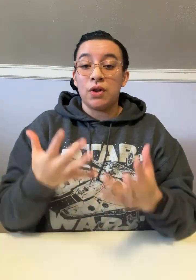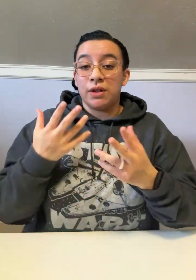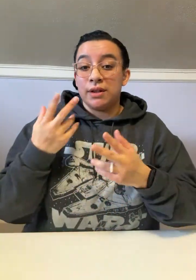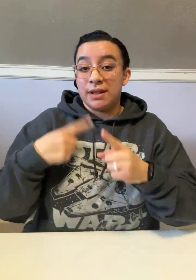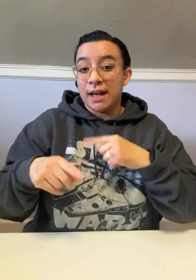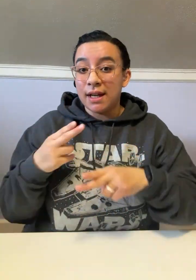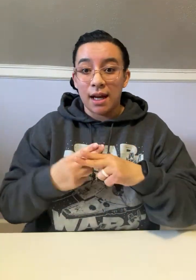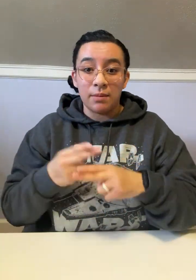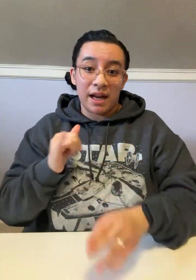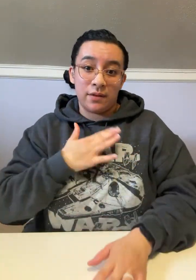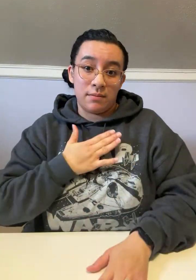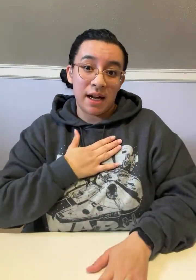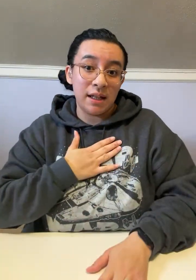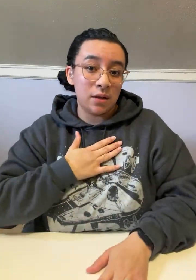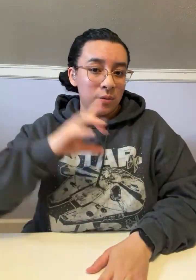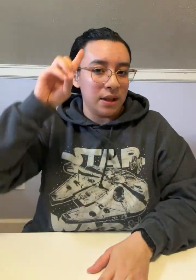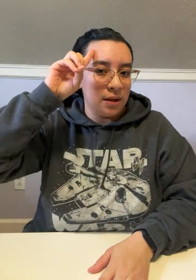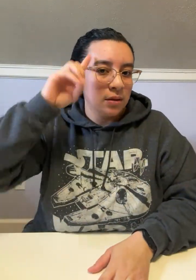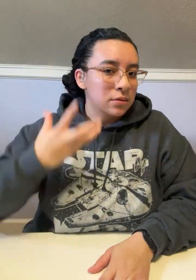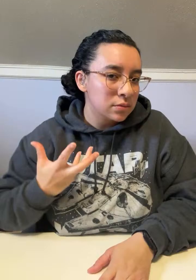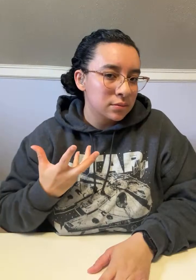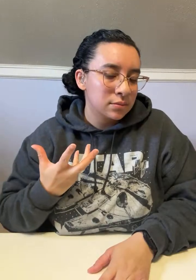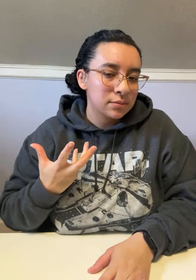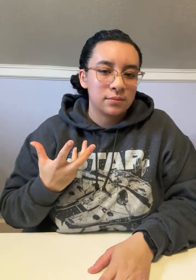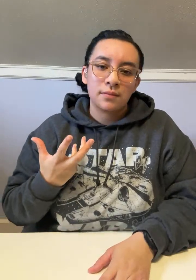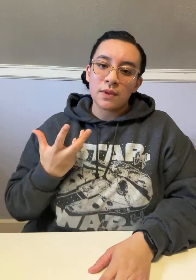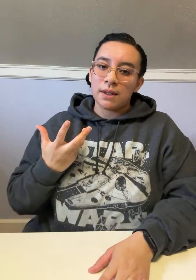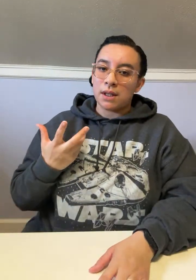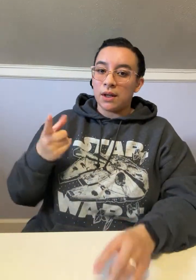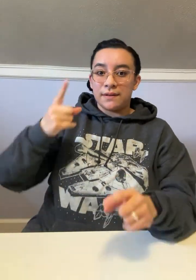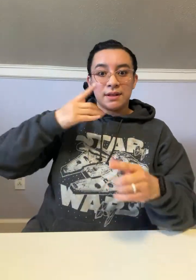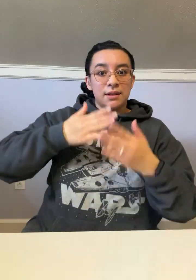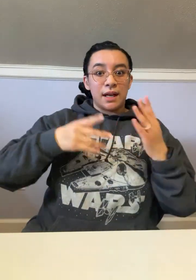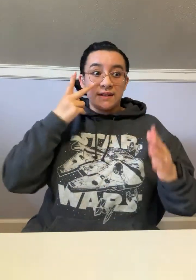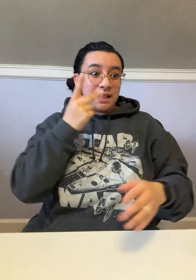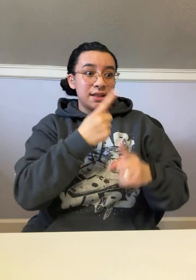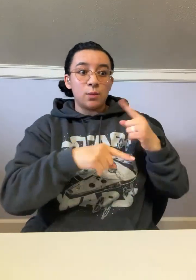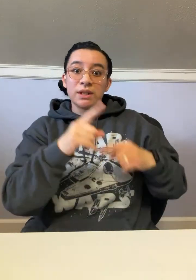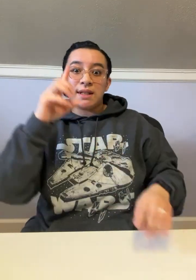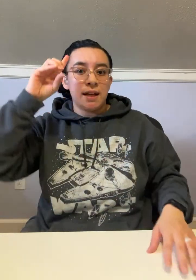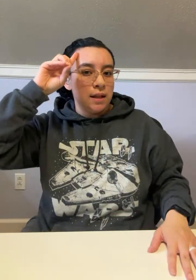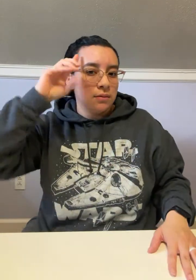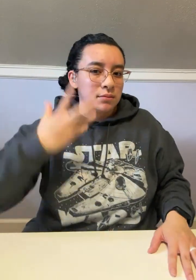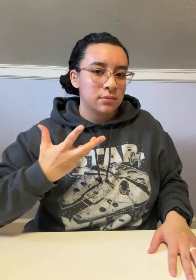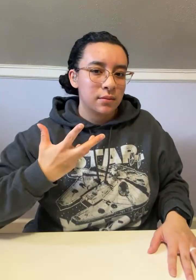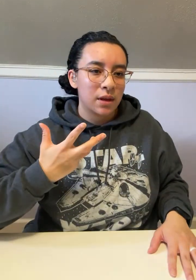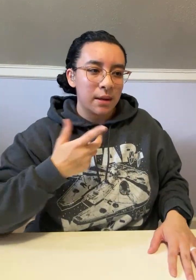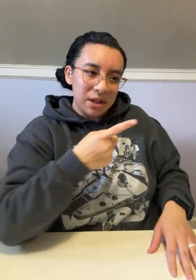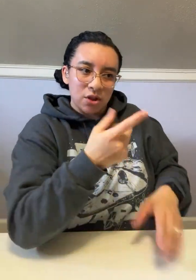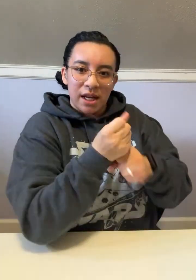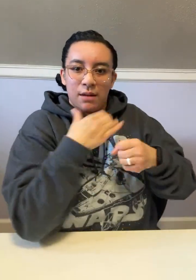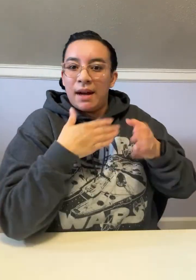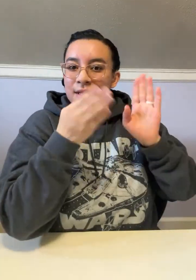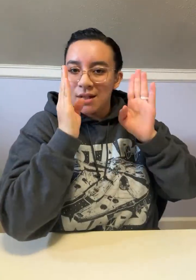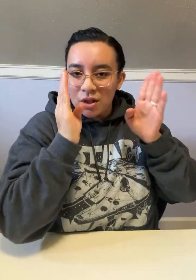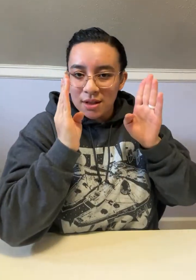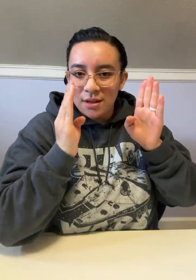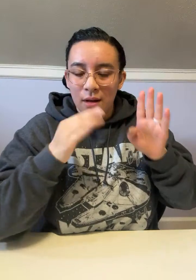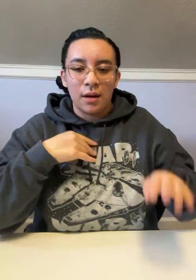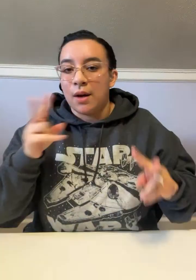the sign name, like for mine, it would be, so if I see someone signing, that means they're getting my attention. I will look